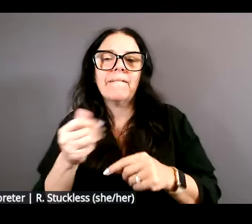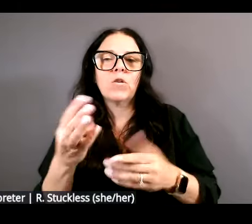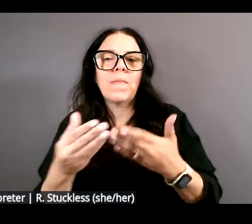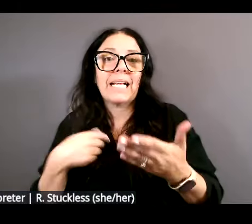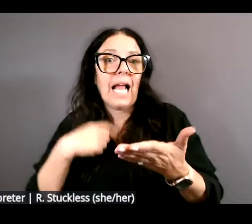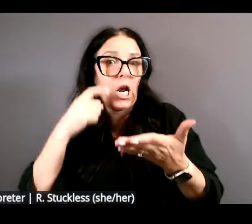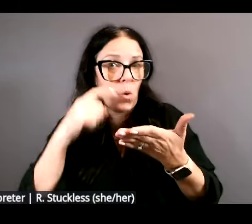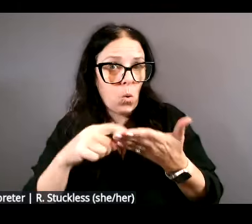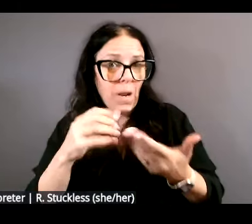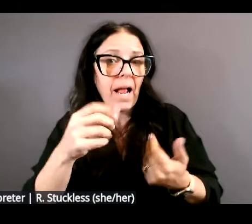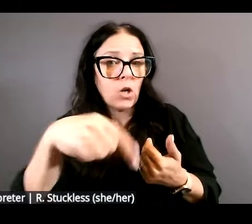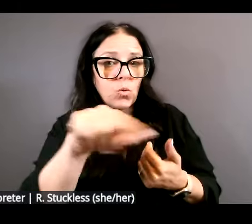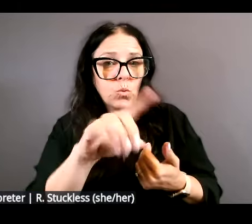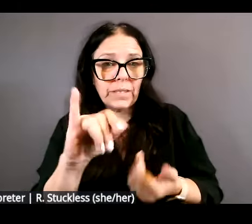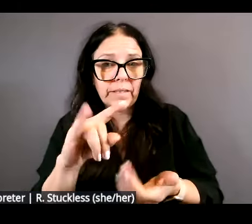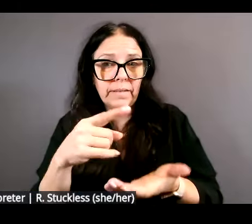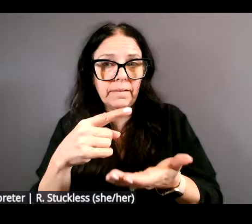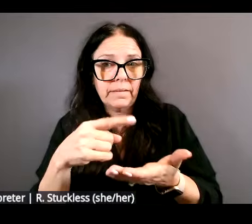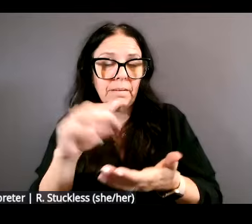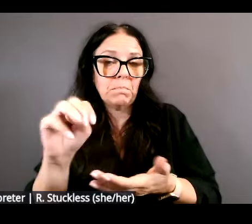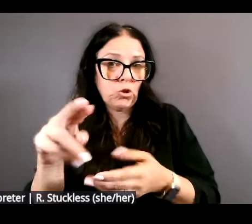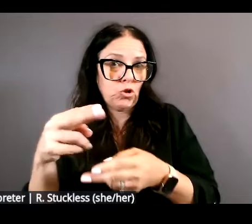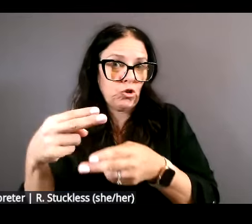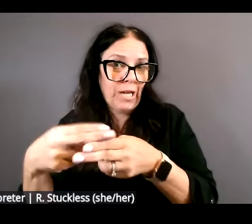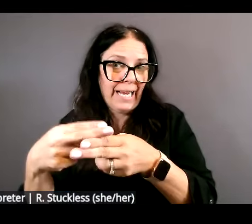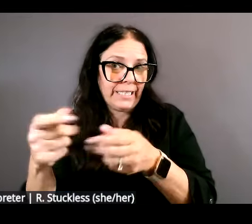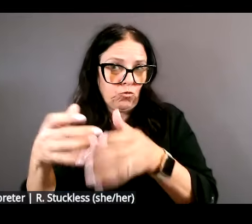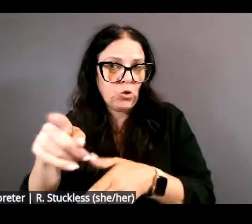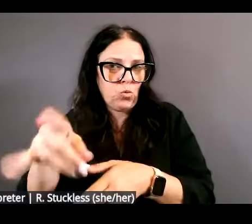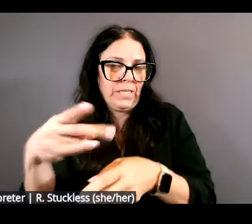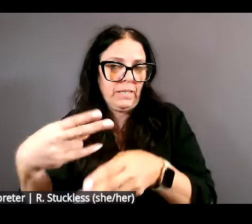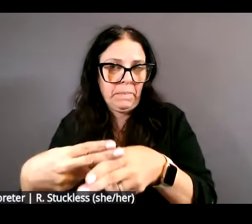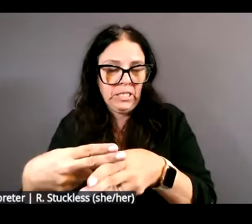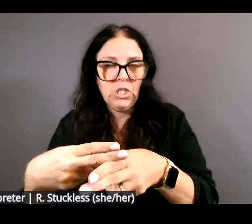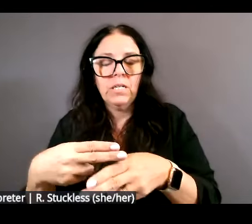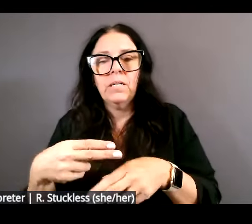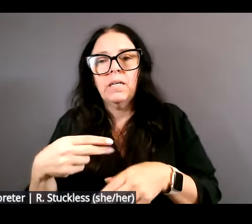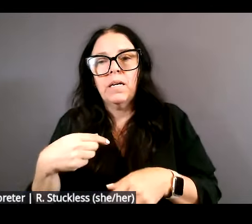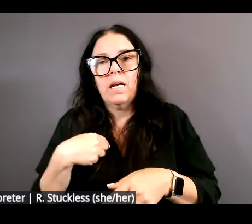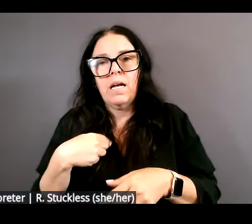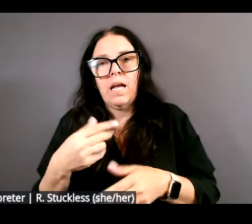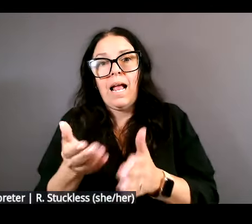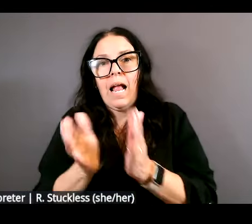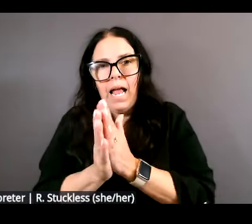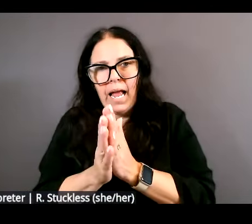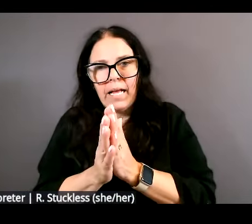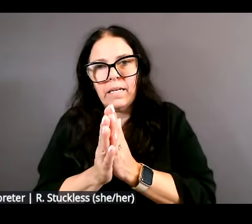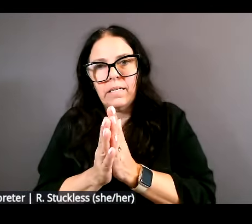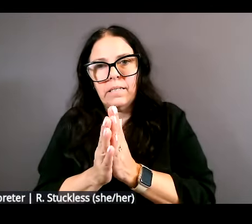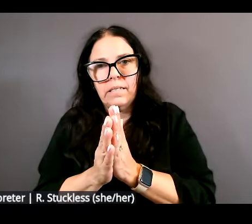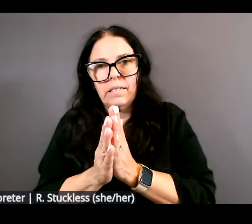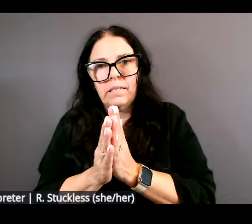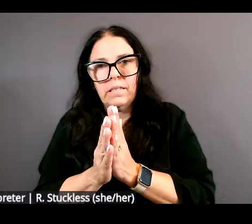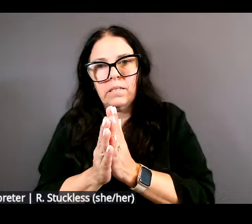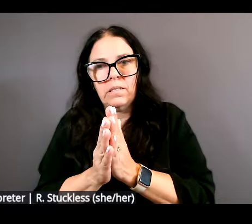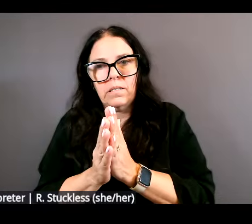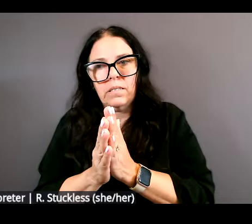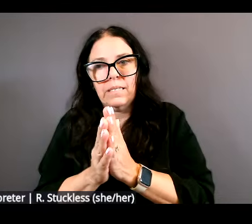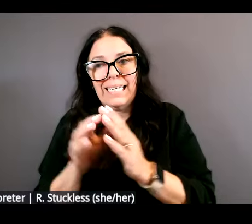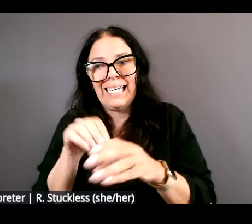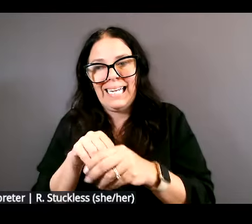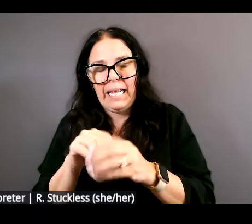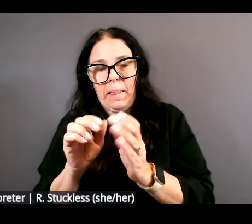up, Mr. Acting Director. I would just ask that you clarify in these manuals, and you